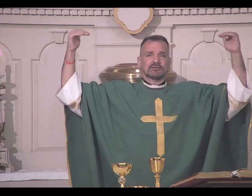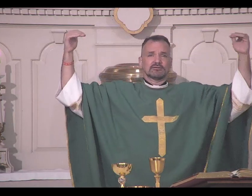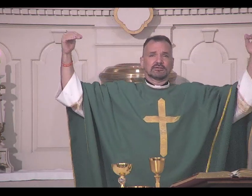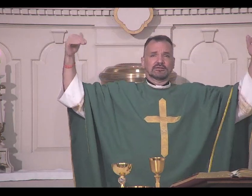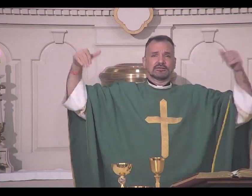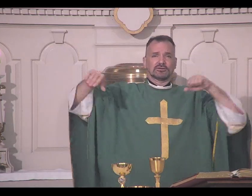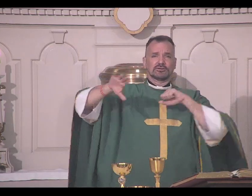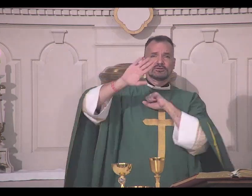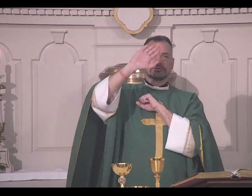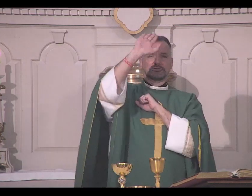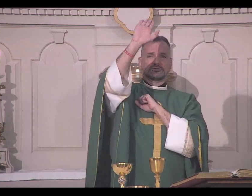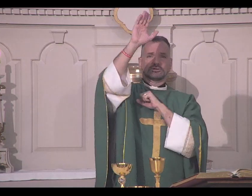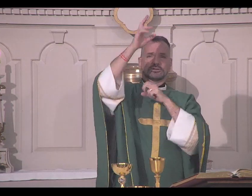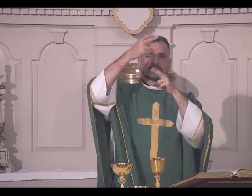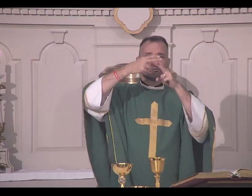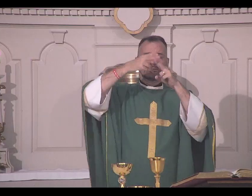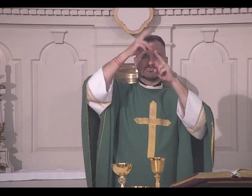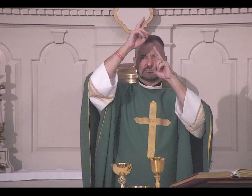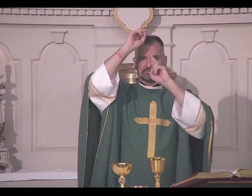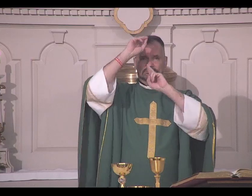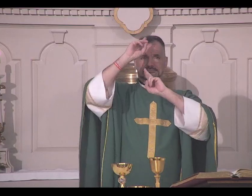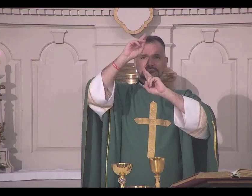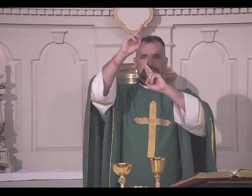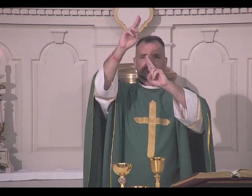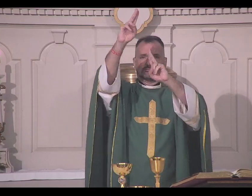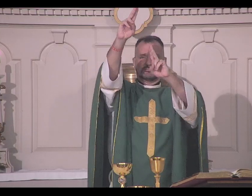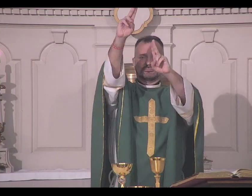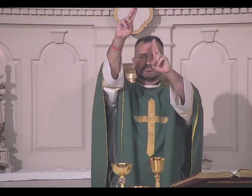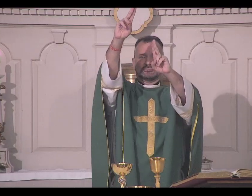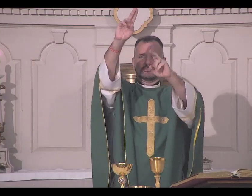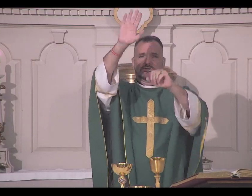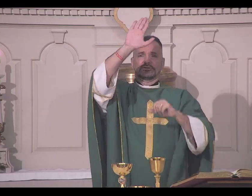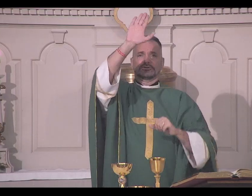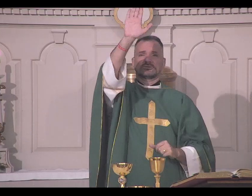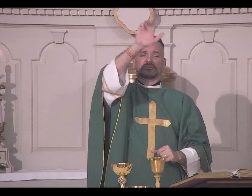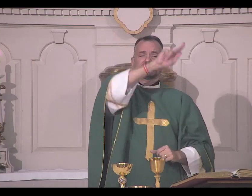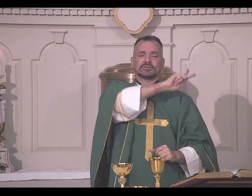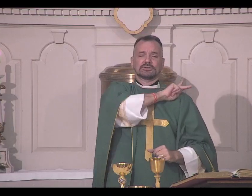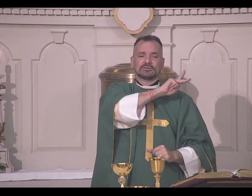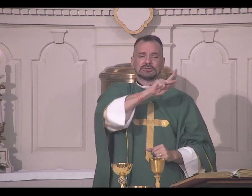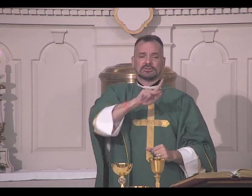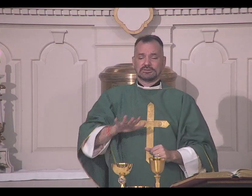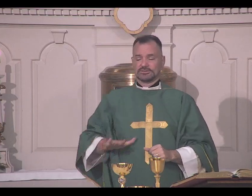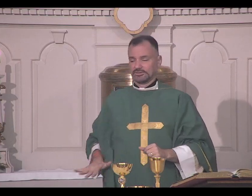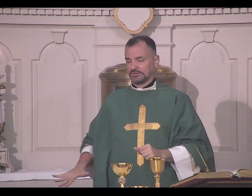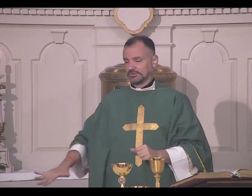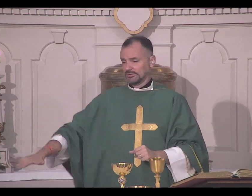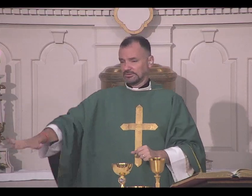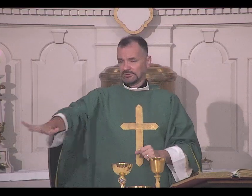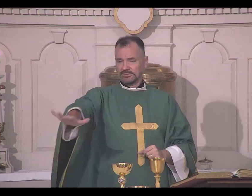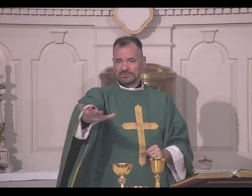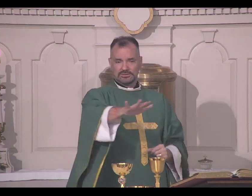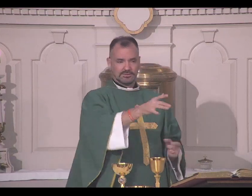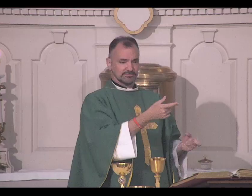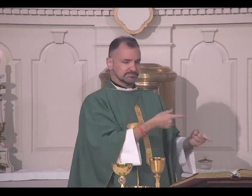hallowed be thy name. Thy kingdom come, thy will be